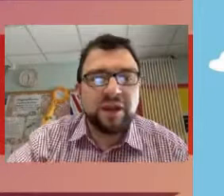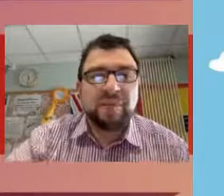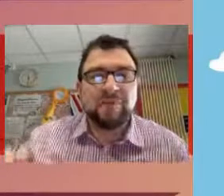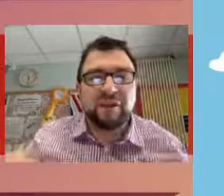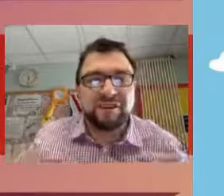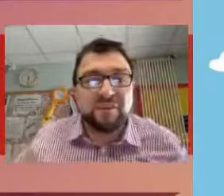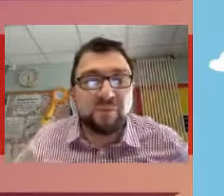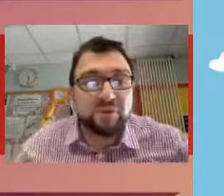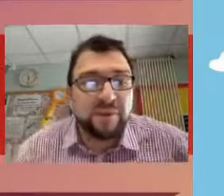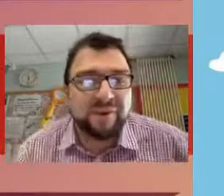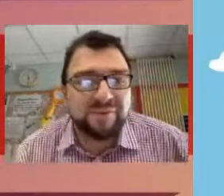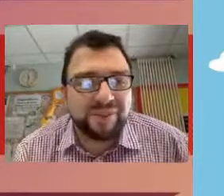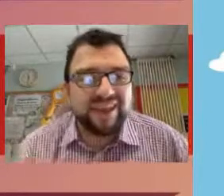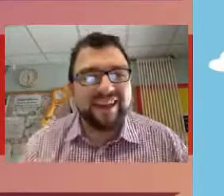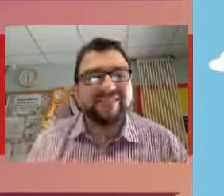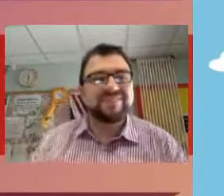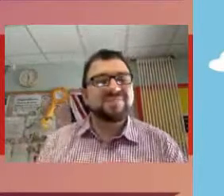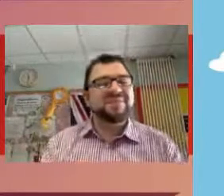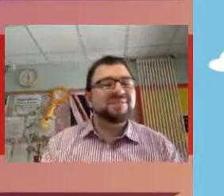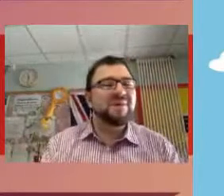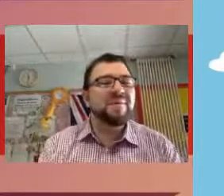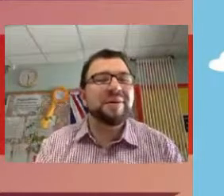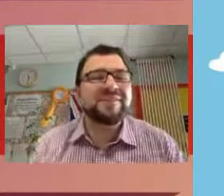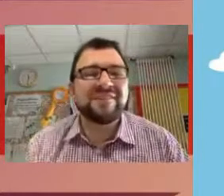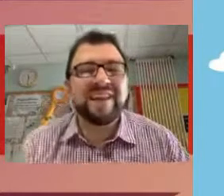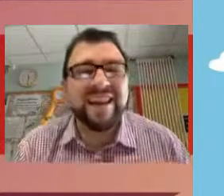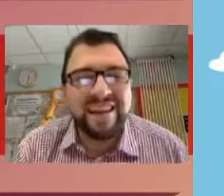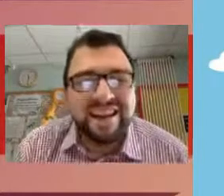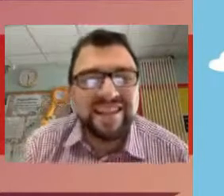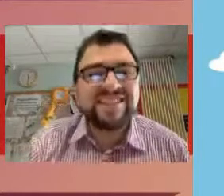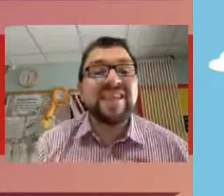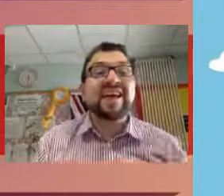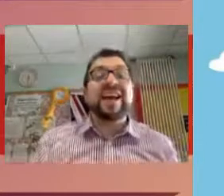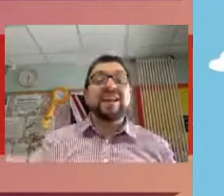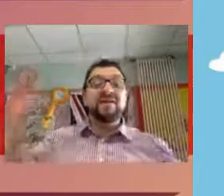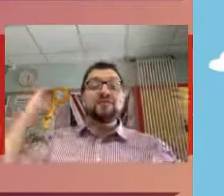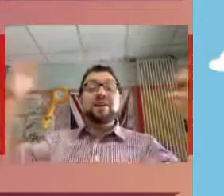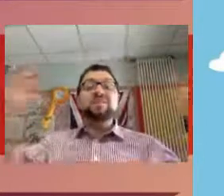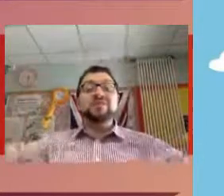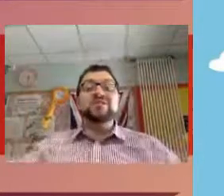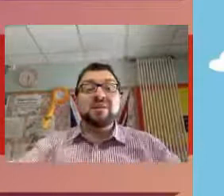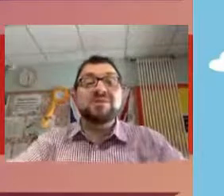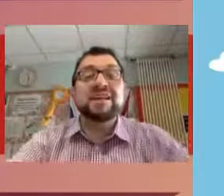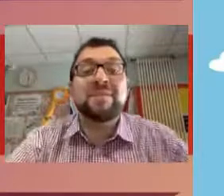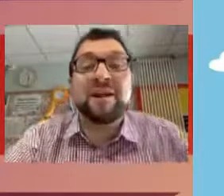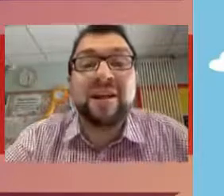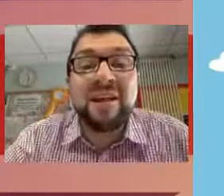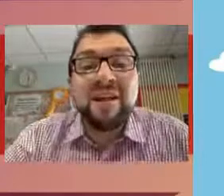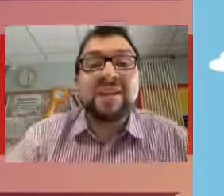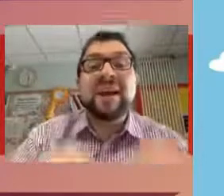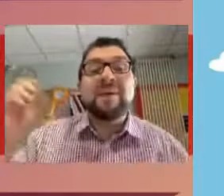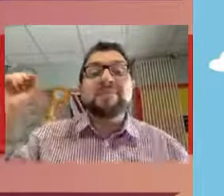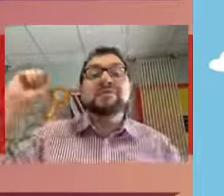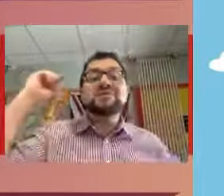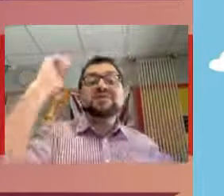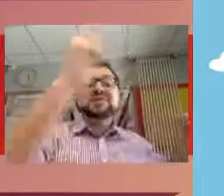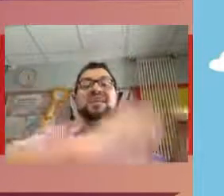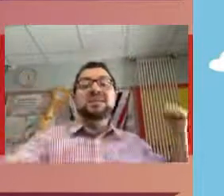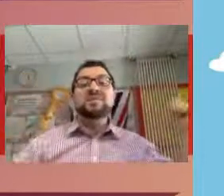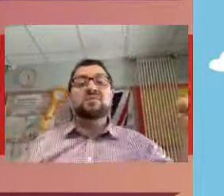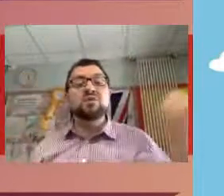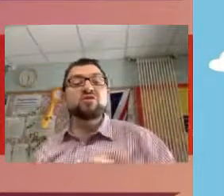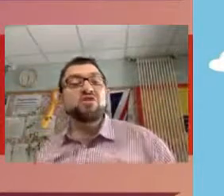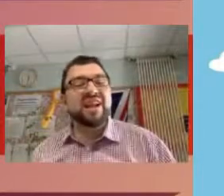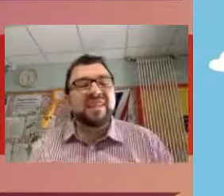Oh, would help if I wasn't muted my microphone there. Let's say that again. It really was time to celebrate. The capital